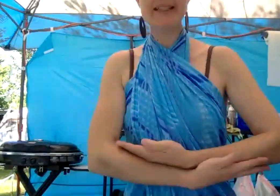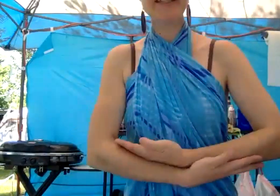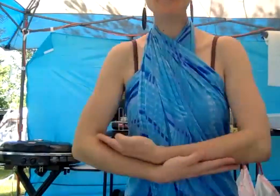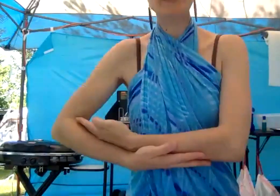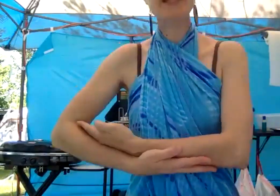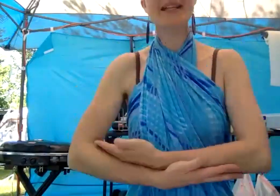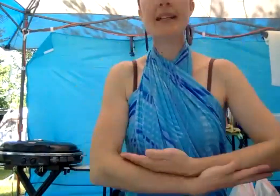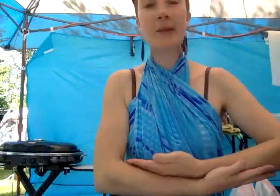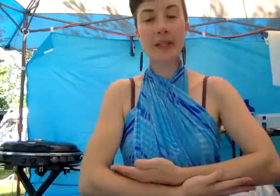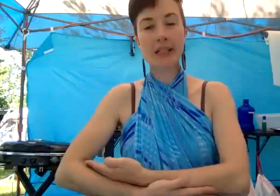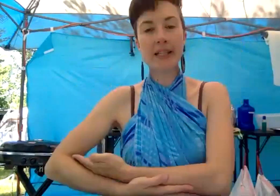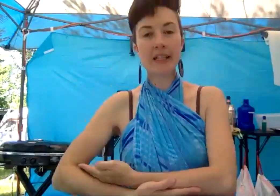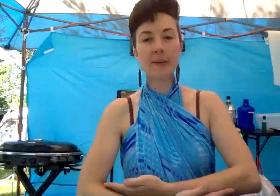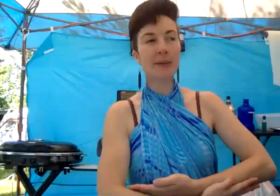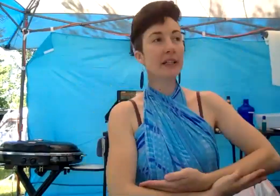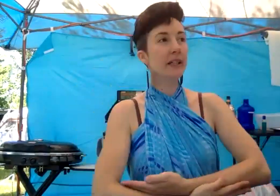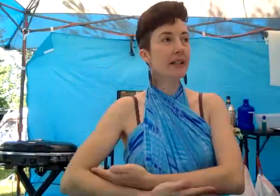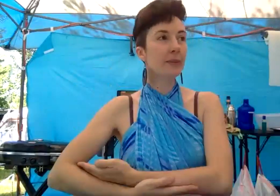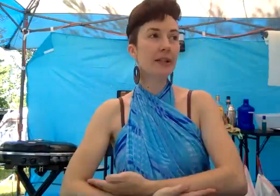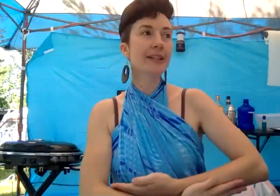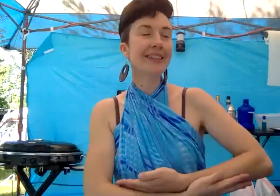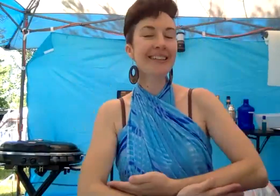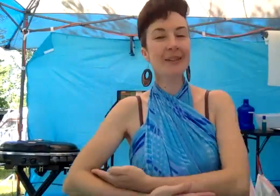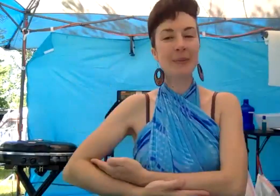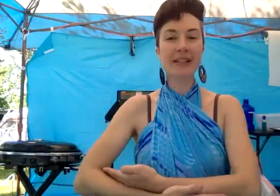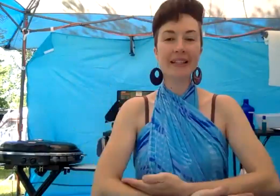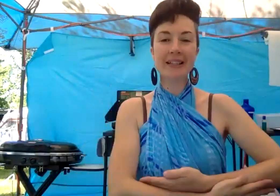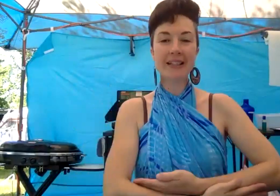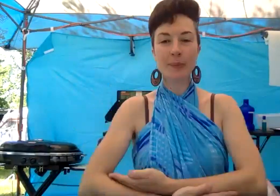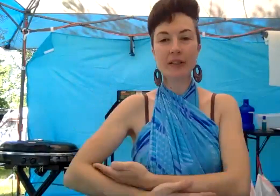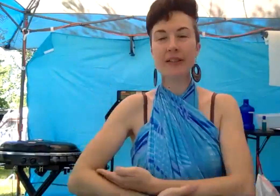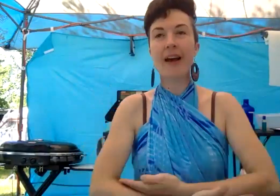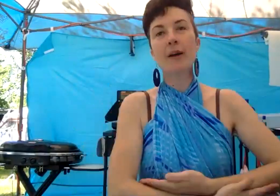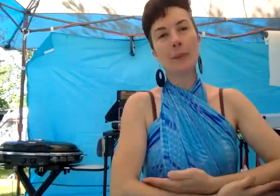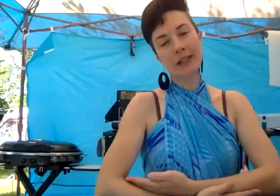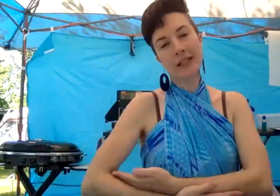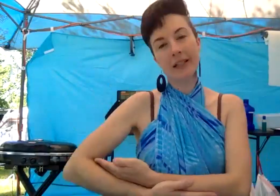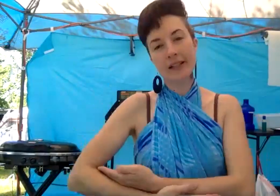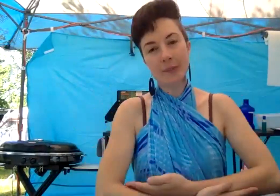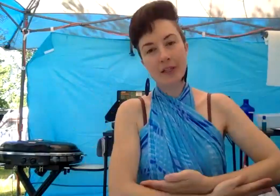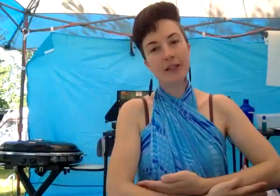baby, baby, baby, baby.